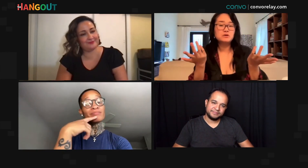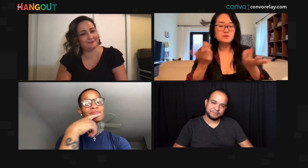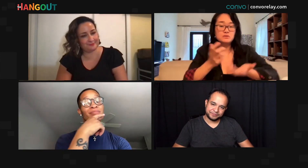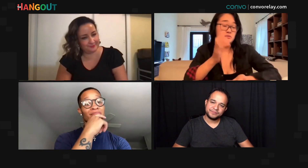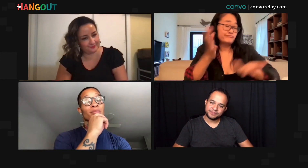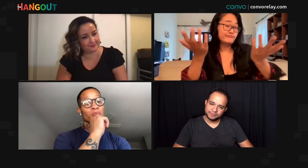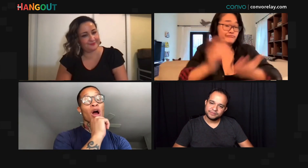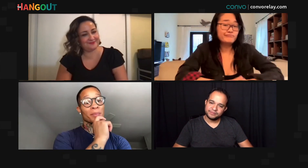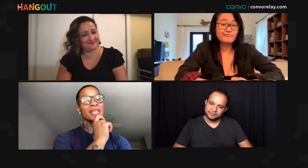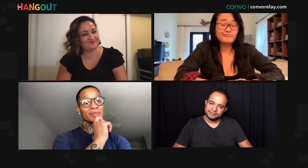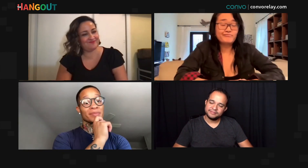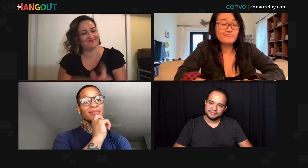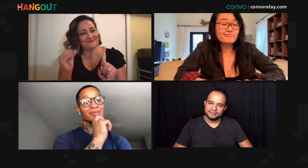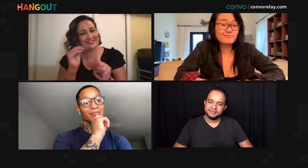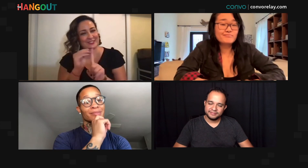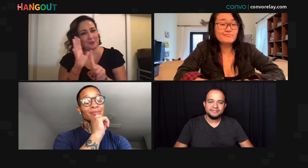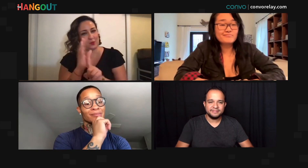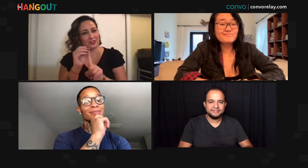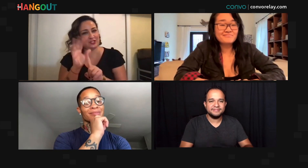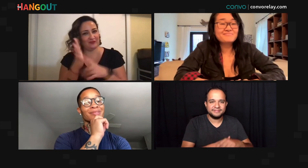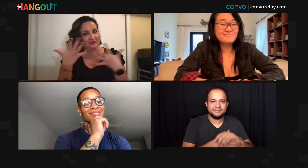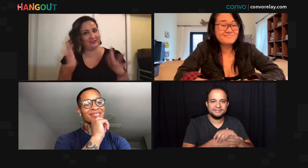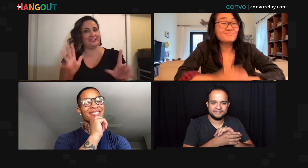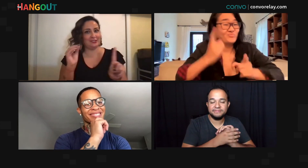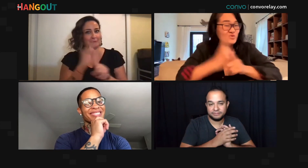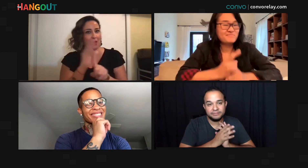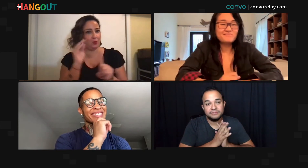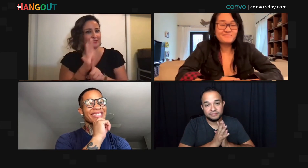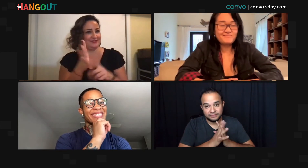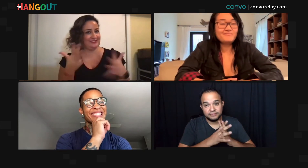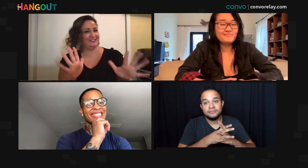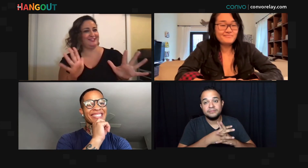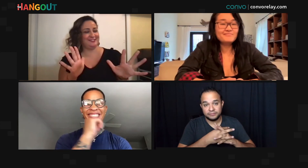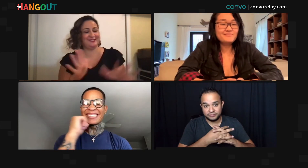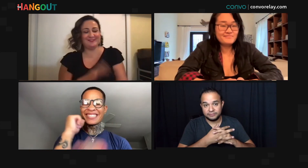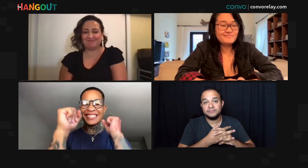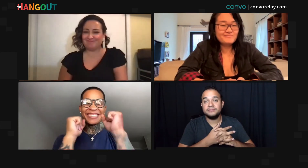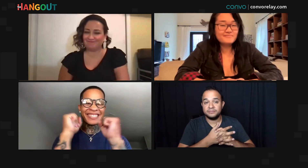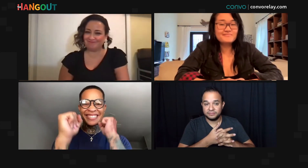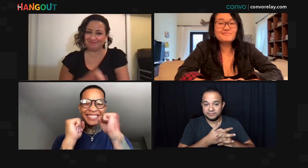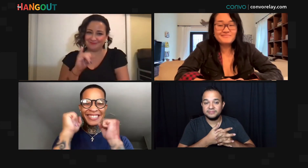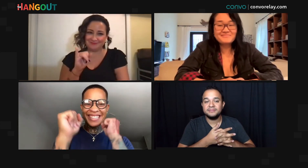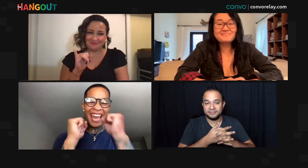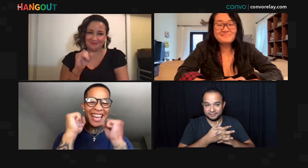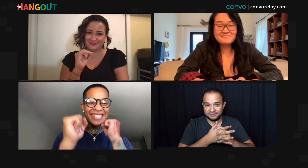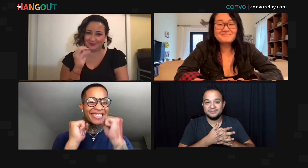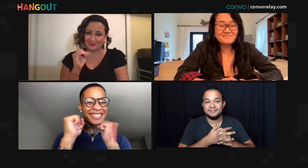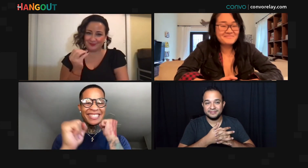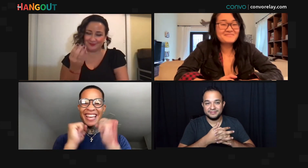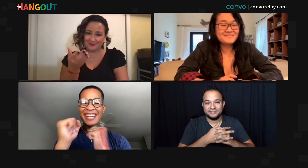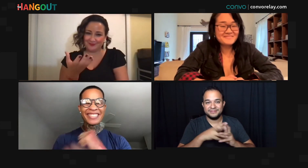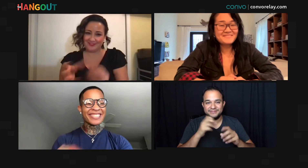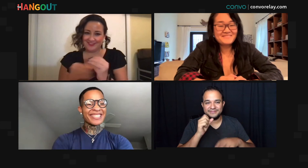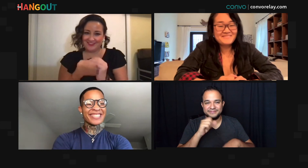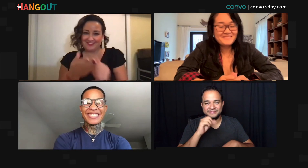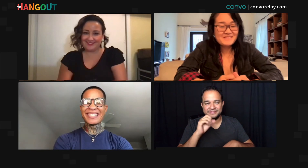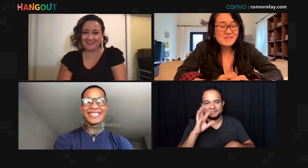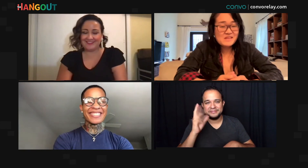came out the closet. So it was a good experience. This is Melissa. Melissa, that exposure was helpful, right?